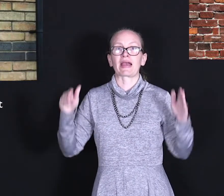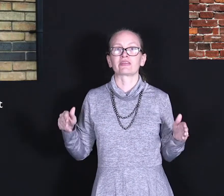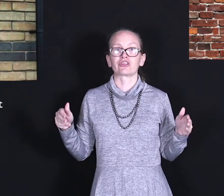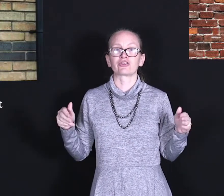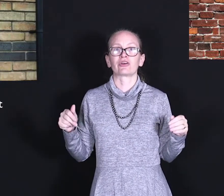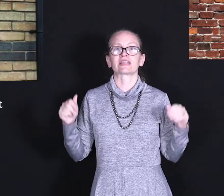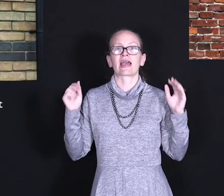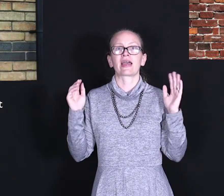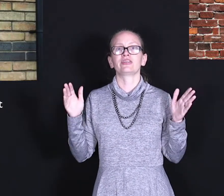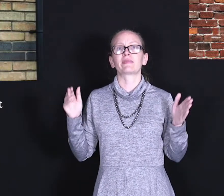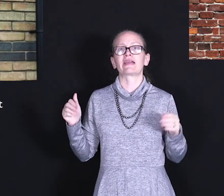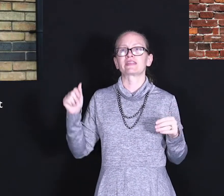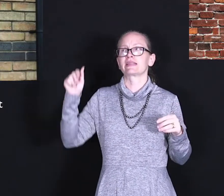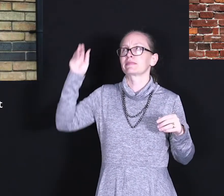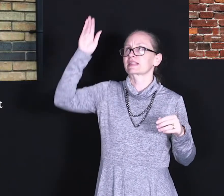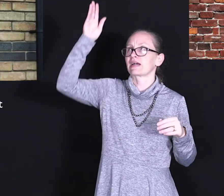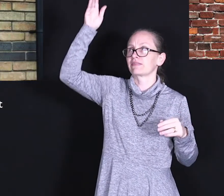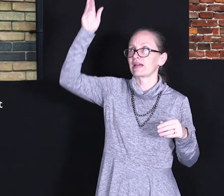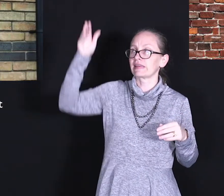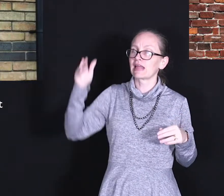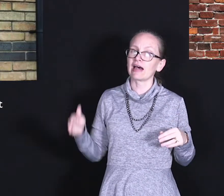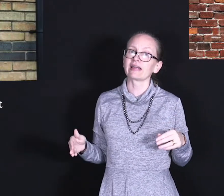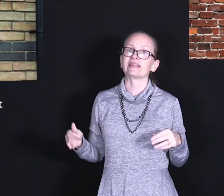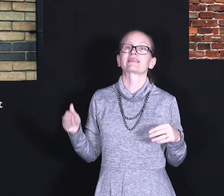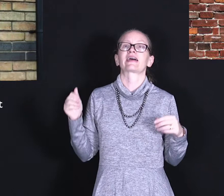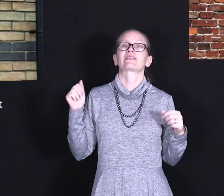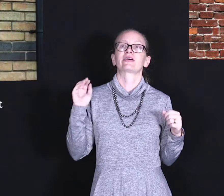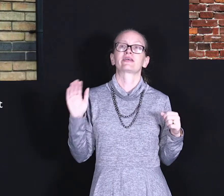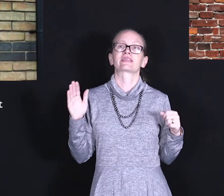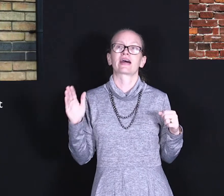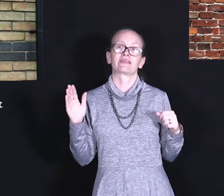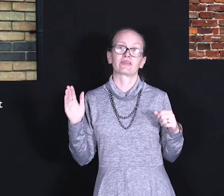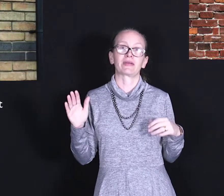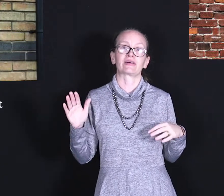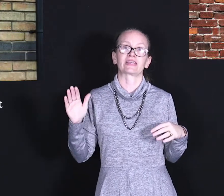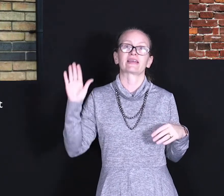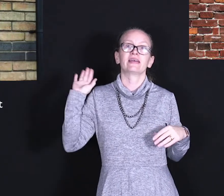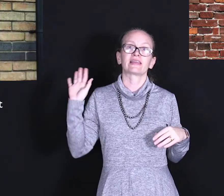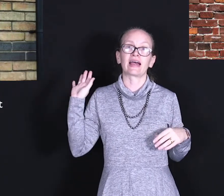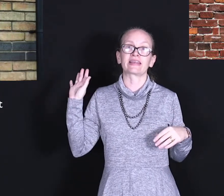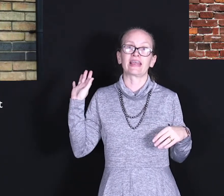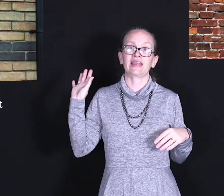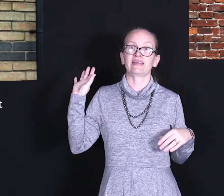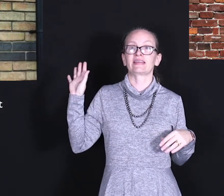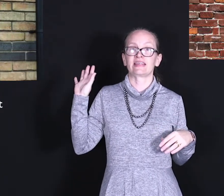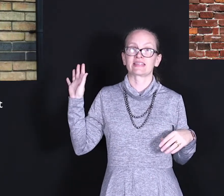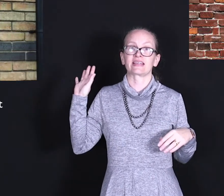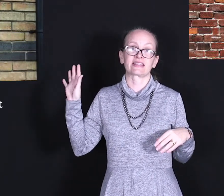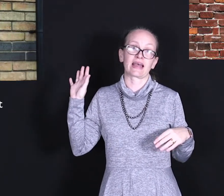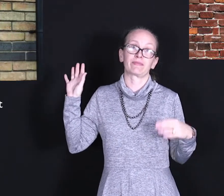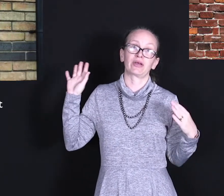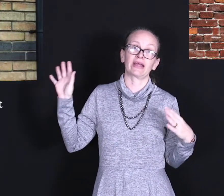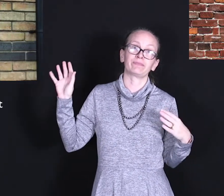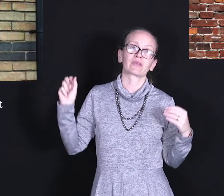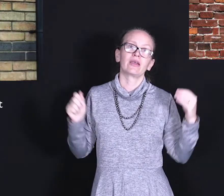expansion joints, and you may have seen them as kind of a line down the side of the building, like in this example here.